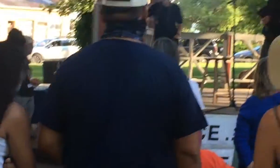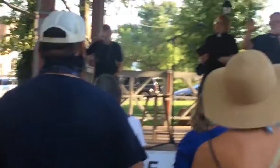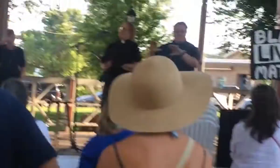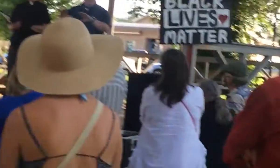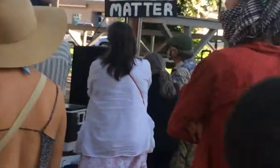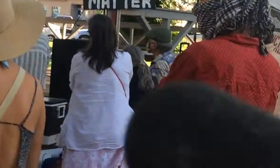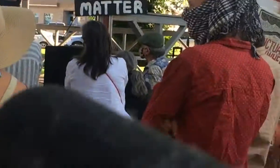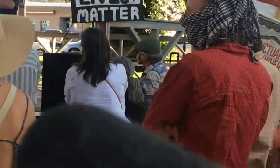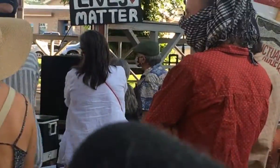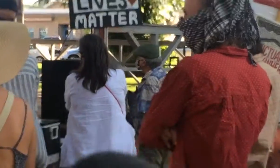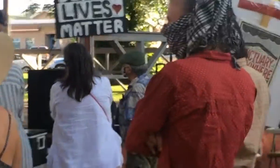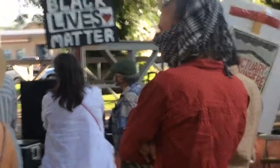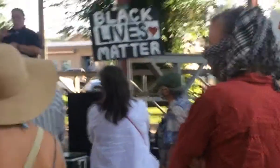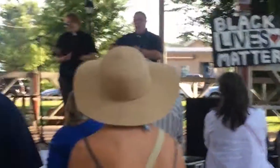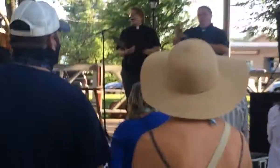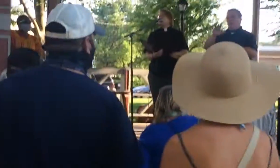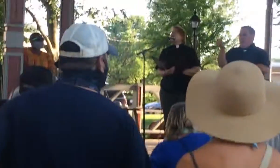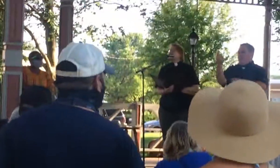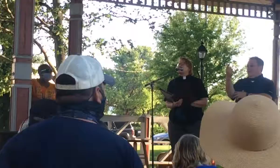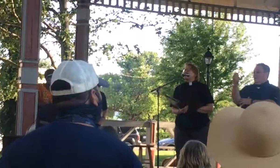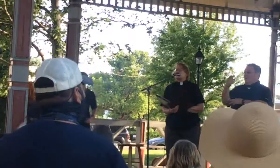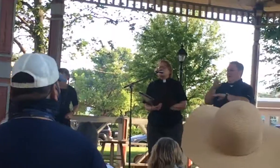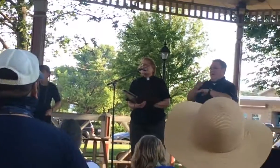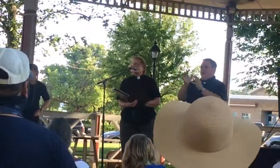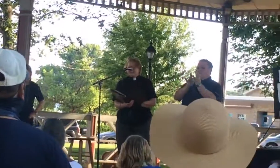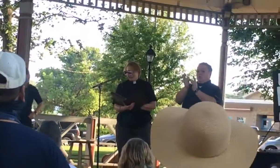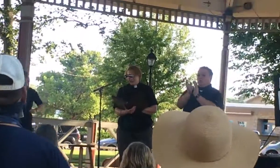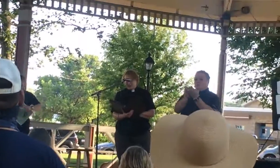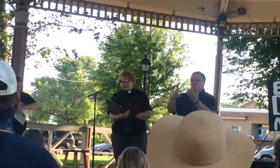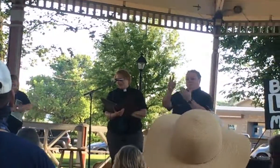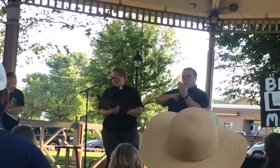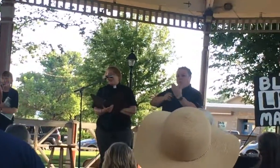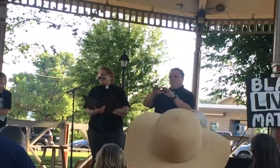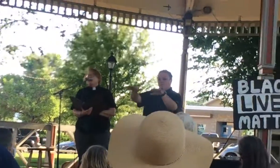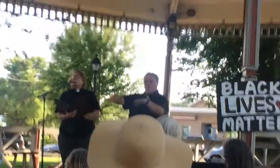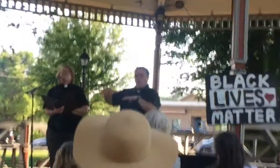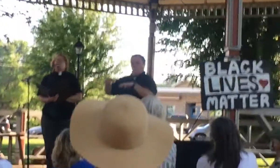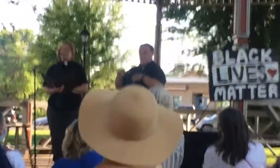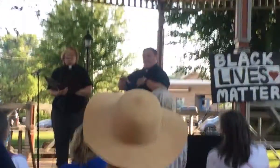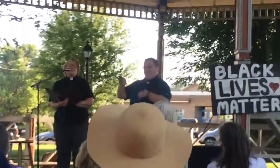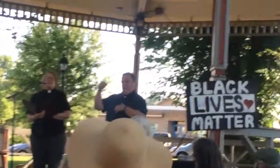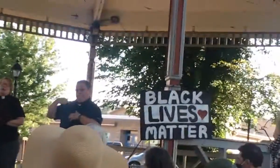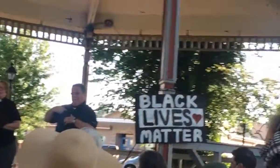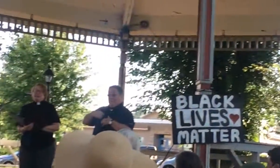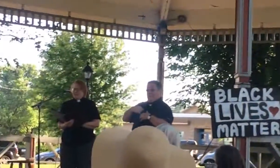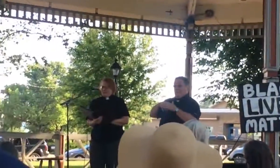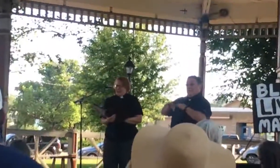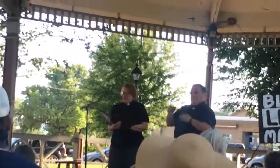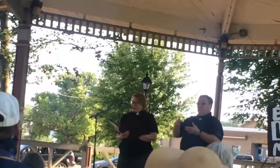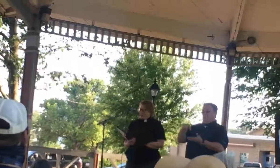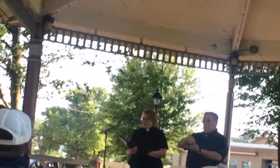On Sunday mornings, around 11 o'clock, after the scripture has been read to the congregation, you'll find me in the